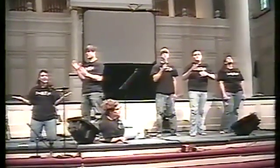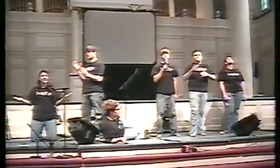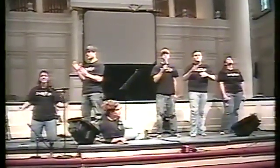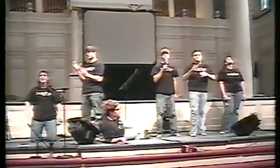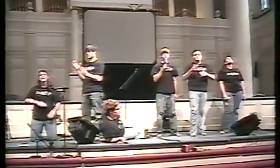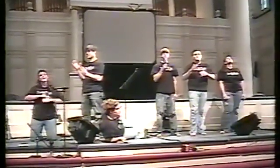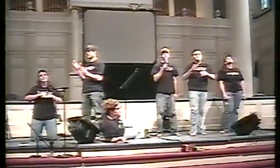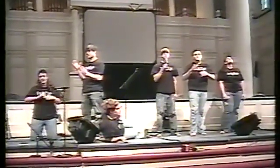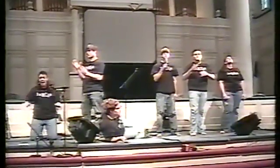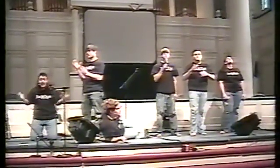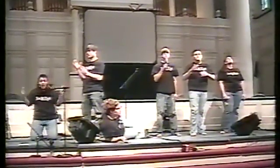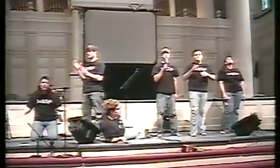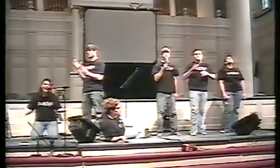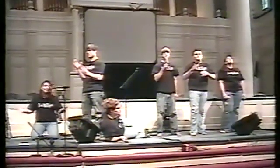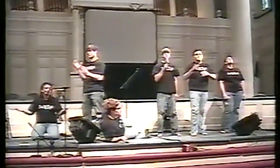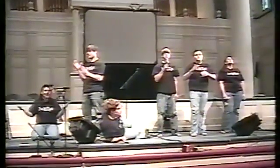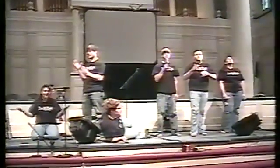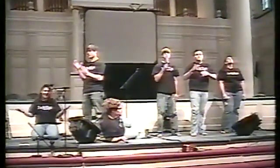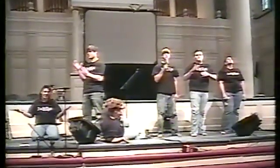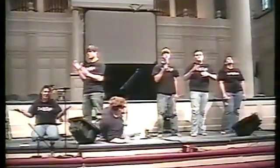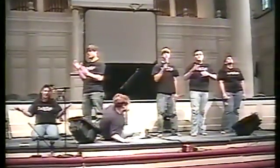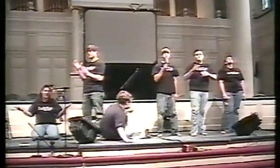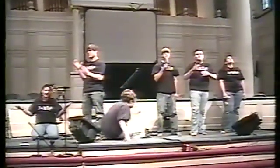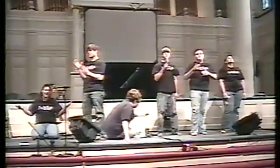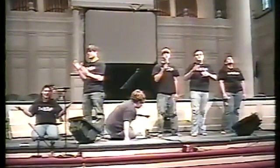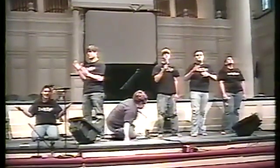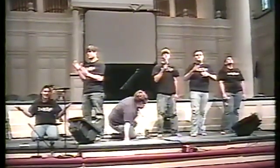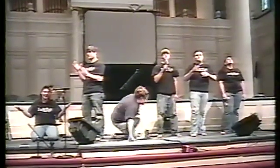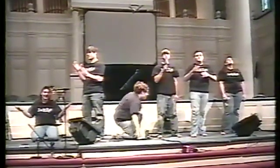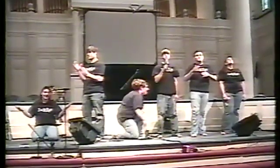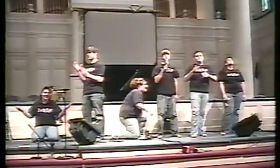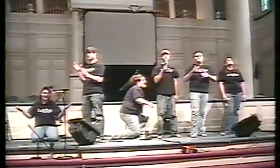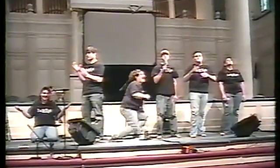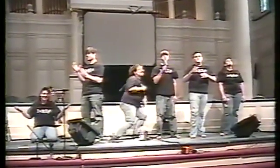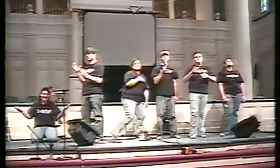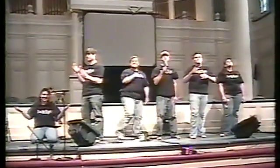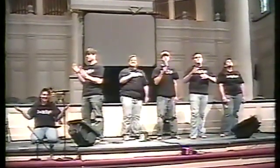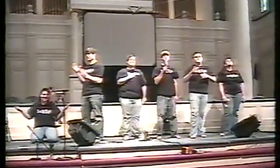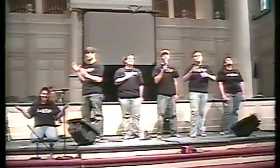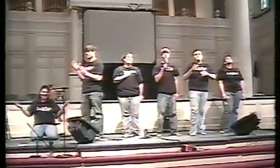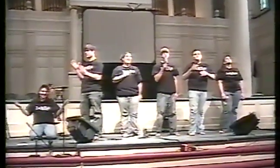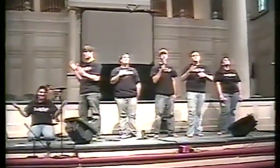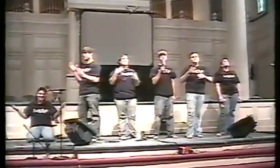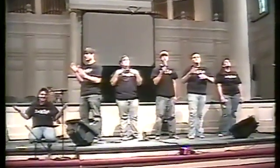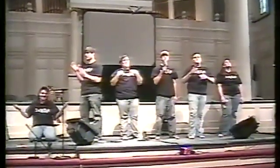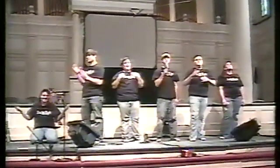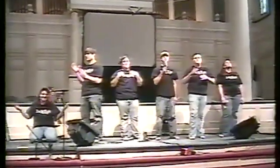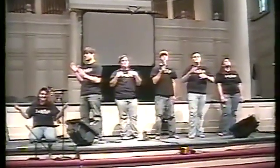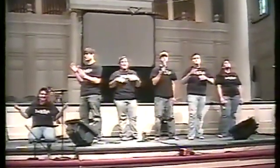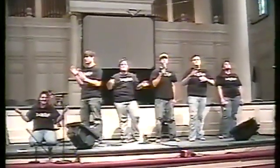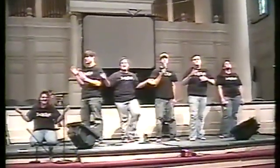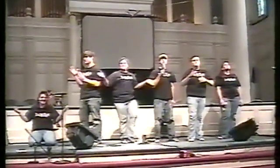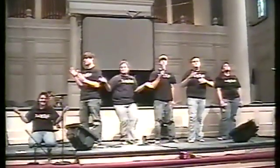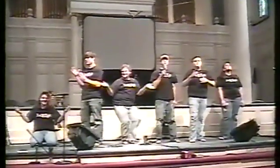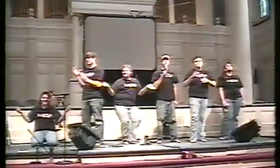kids. It's not a crime to want a family. I can just see you now. Me, the great white spinster